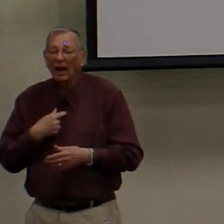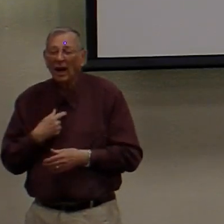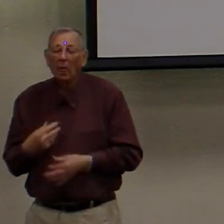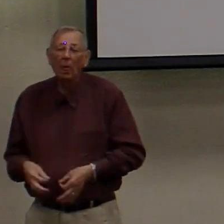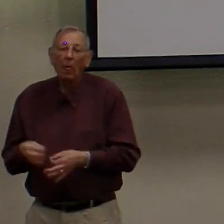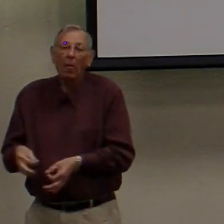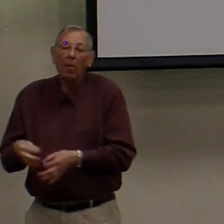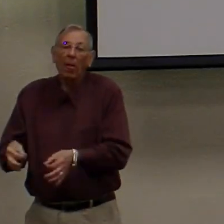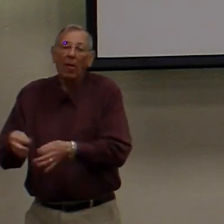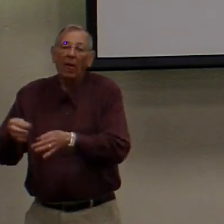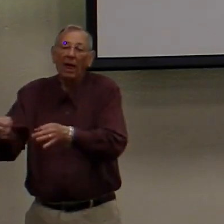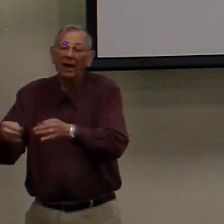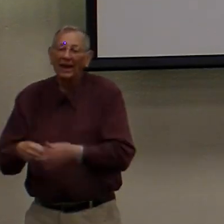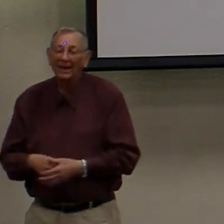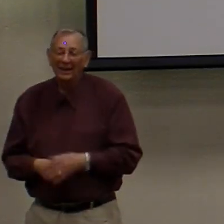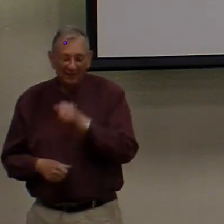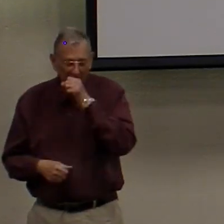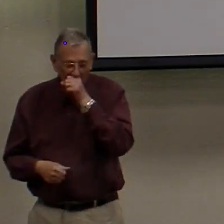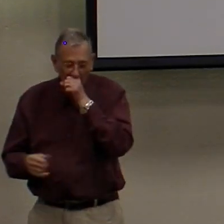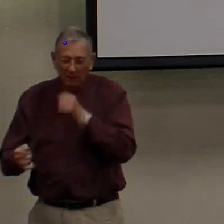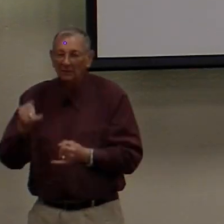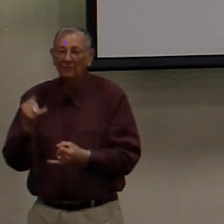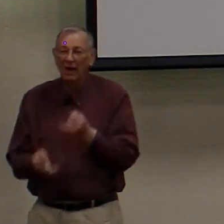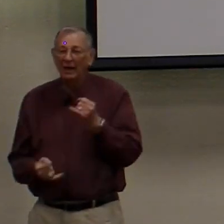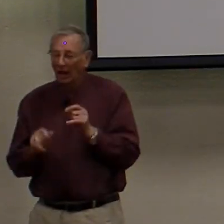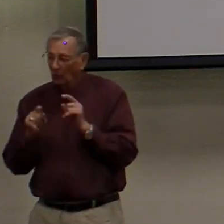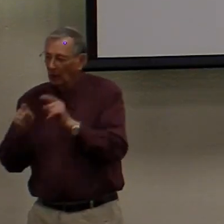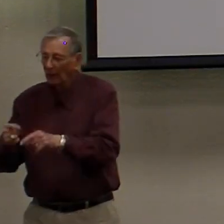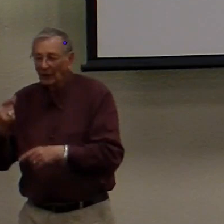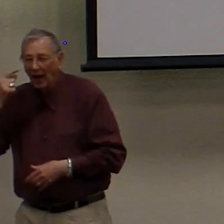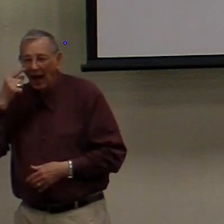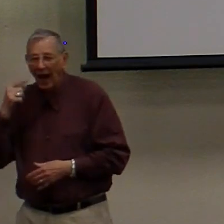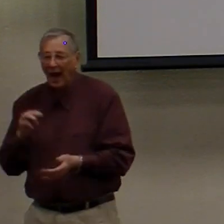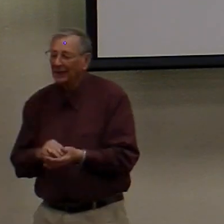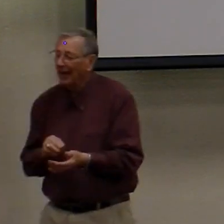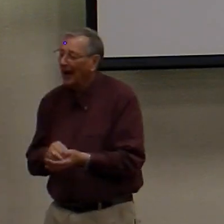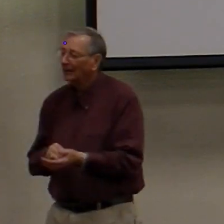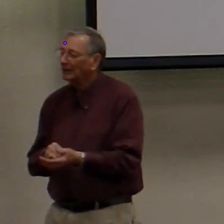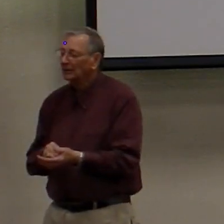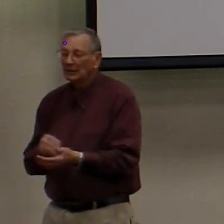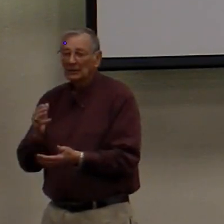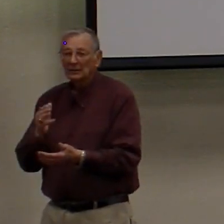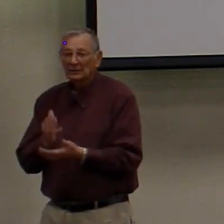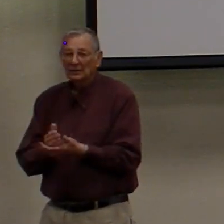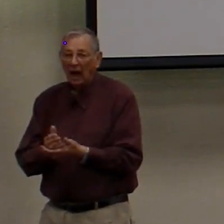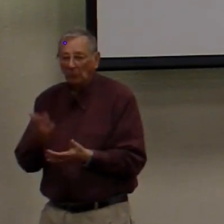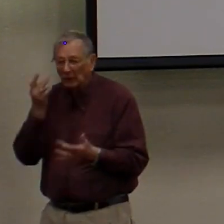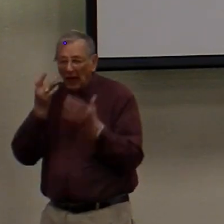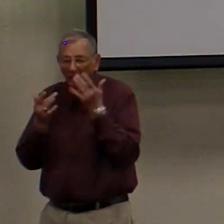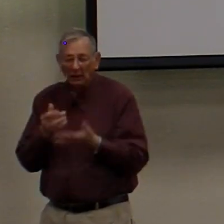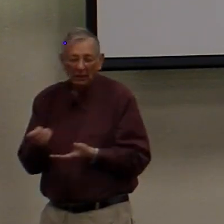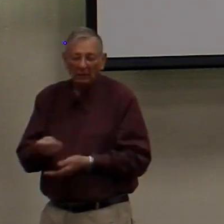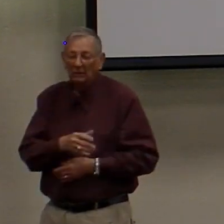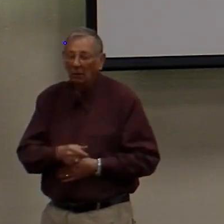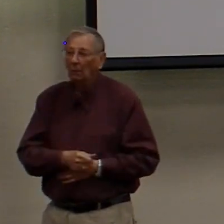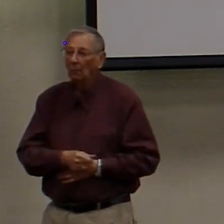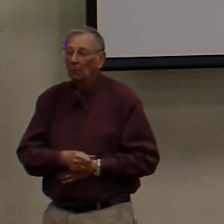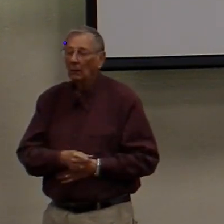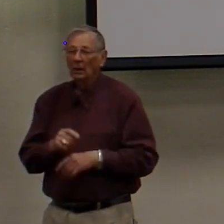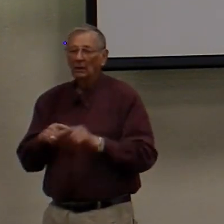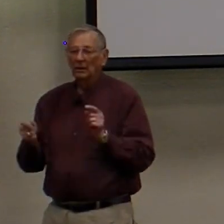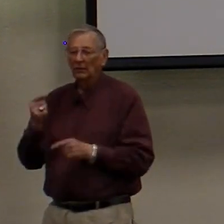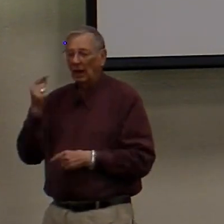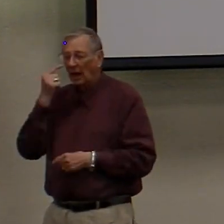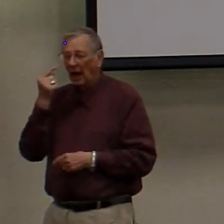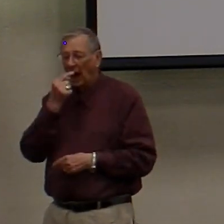gotten so sensitive to light. Well, when I finally went to the eye doctor and actually stopped wearing the contacts, it was a different eye doctor